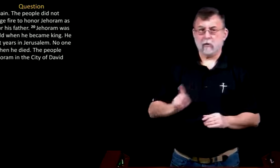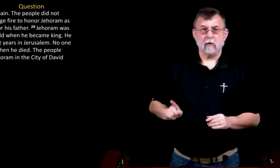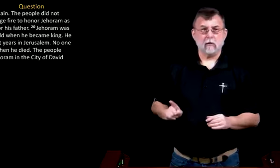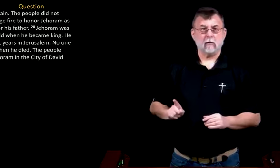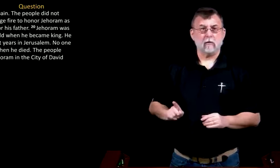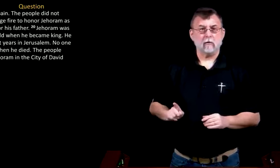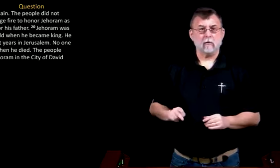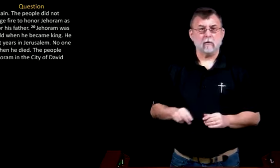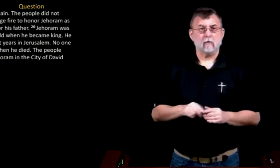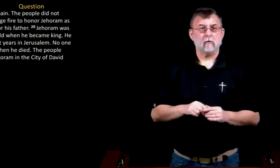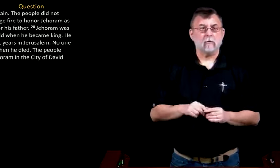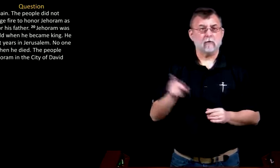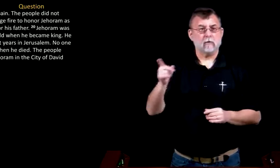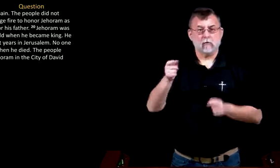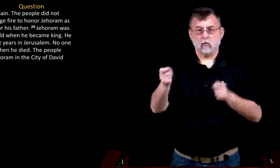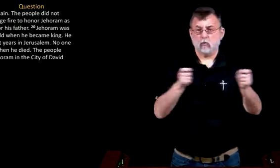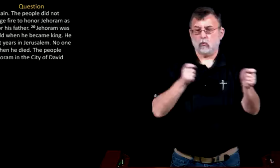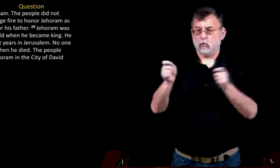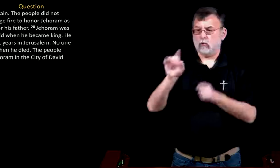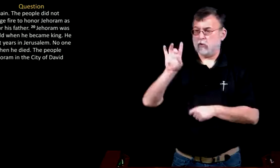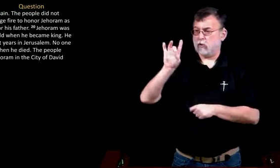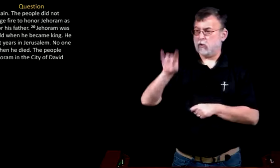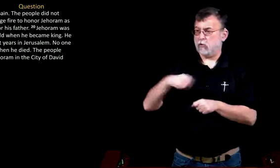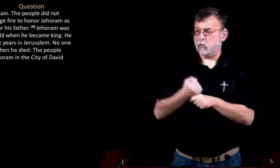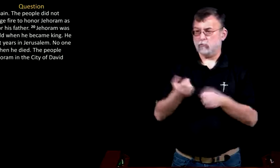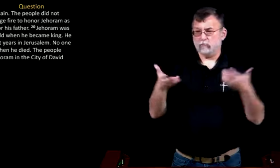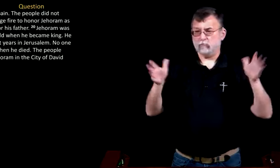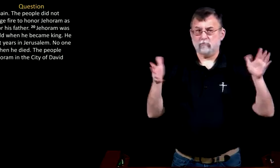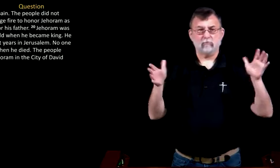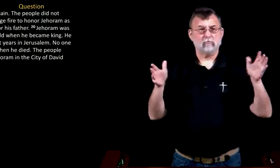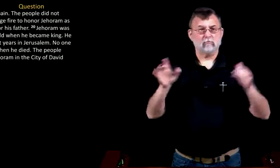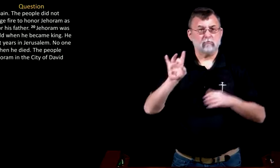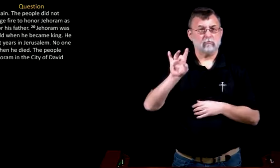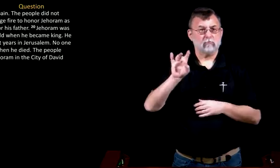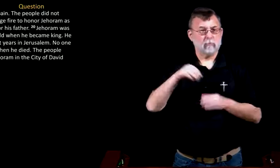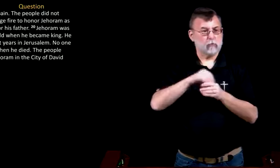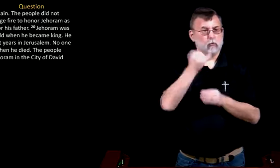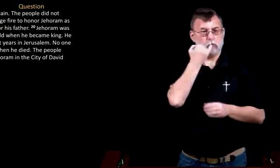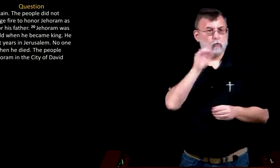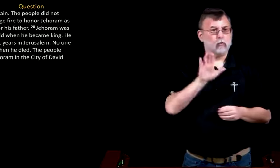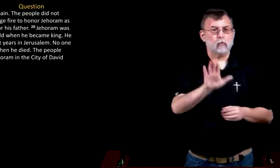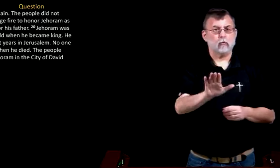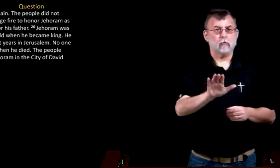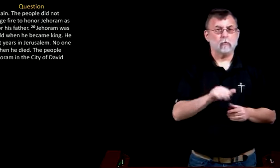king. He ruled 8 years in Jerusalem.